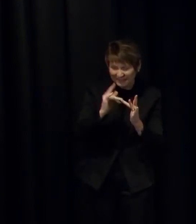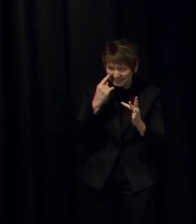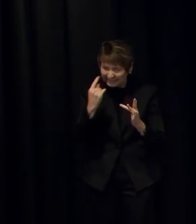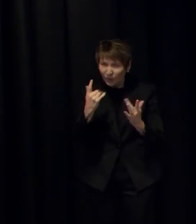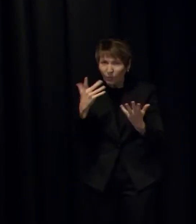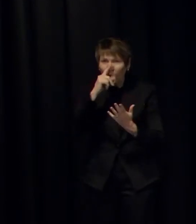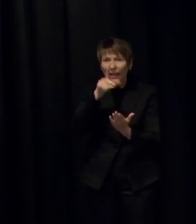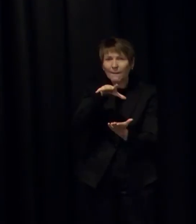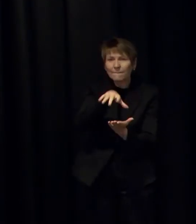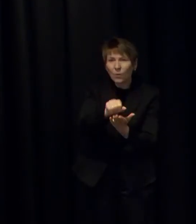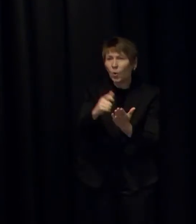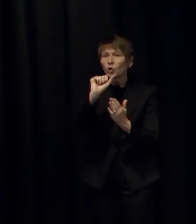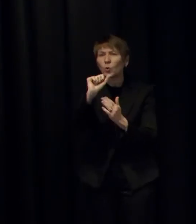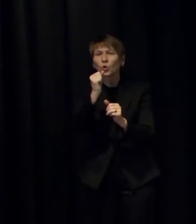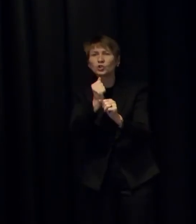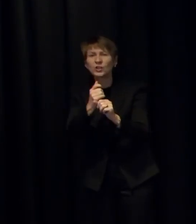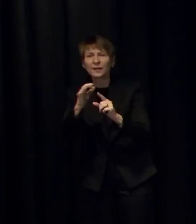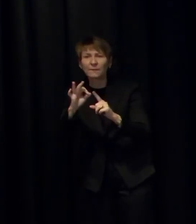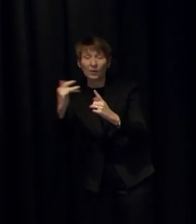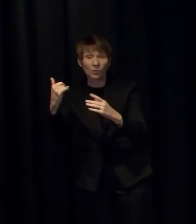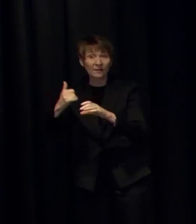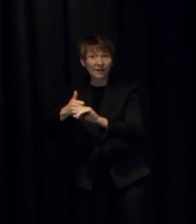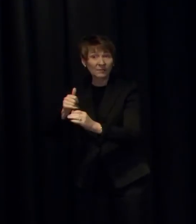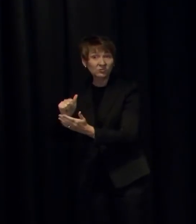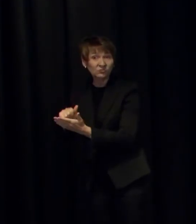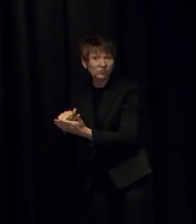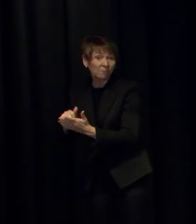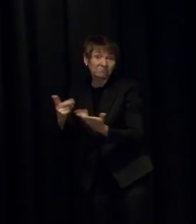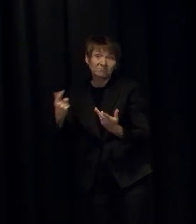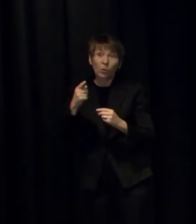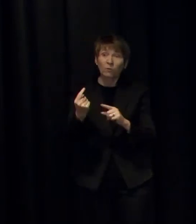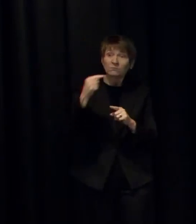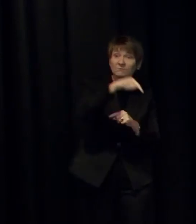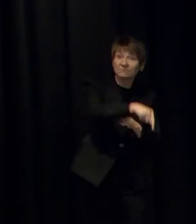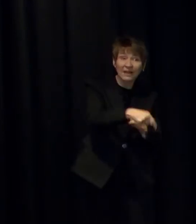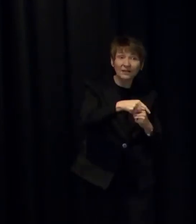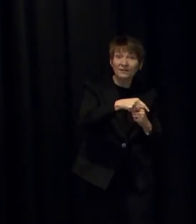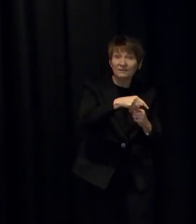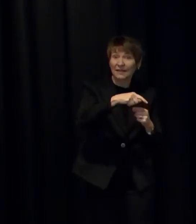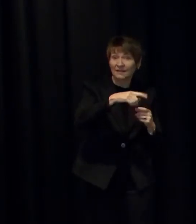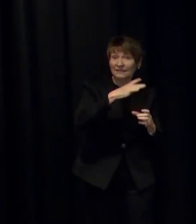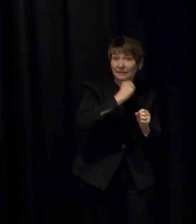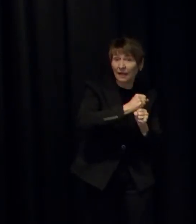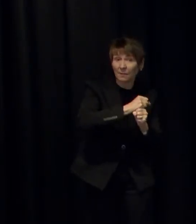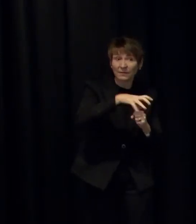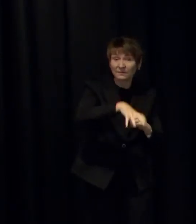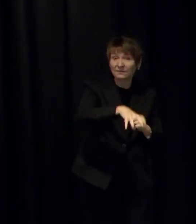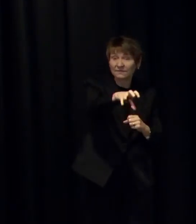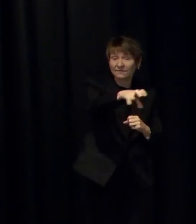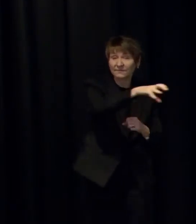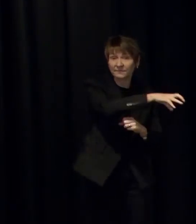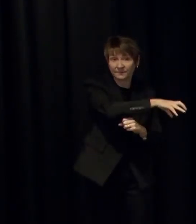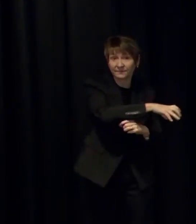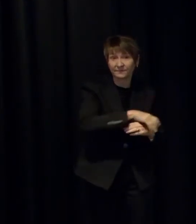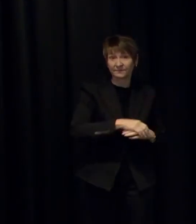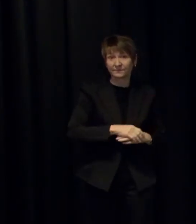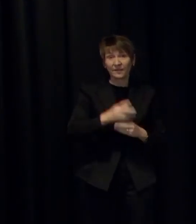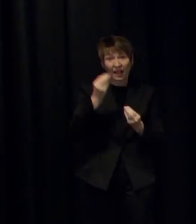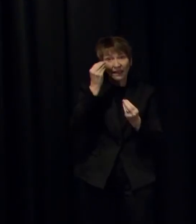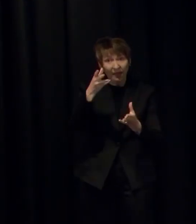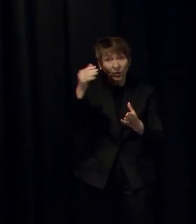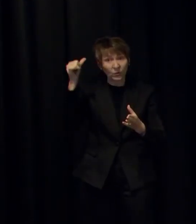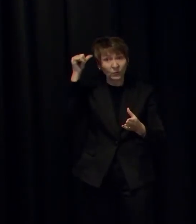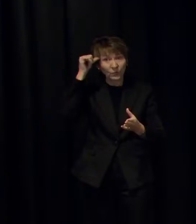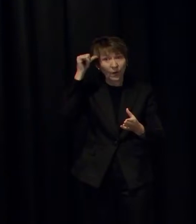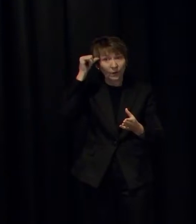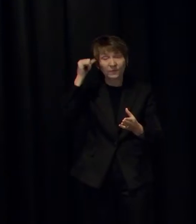thresholds. The reality is a lot of people are going to get exposed to COVID-19 in coming months as many people move around